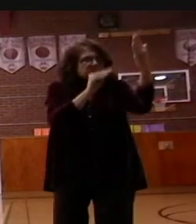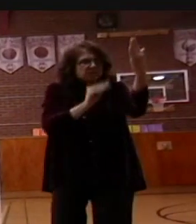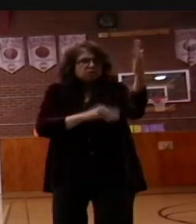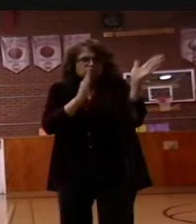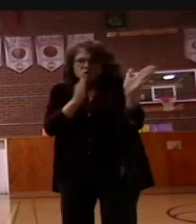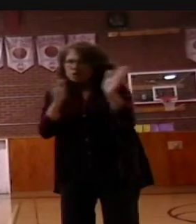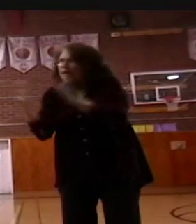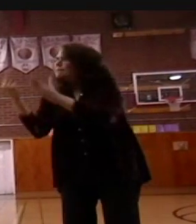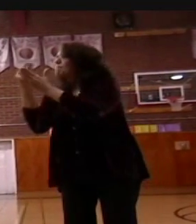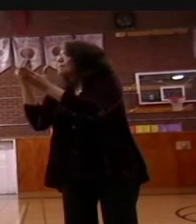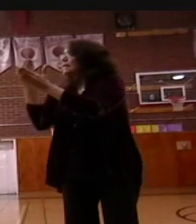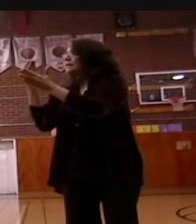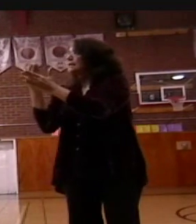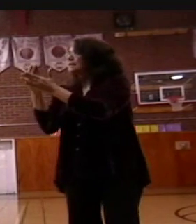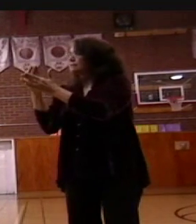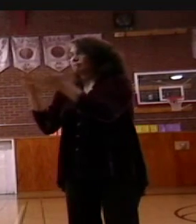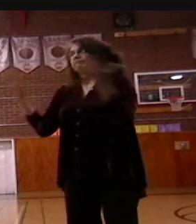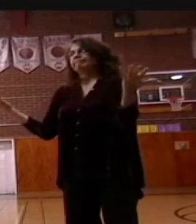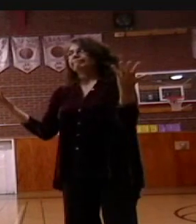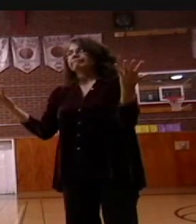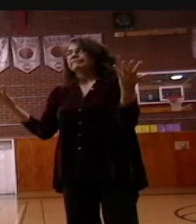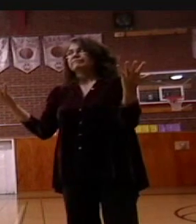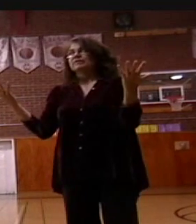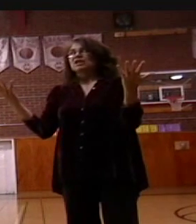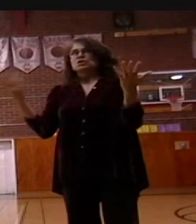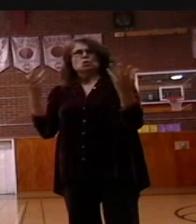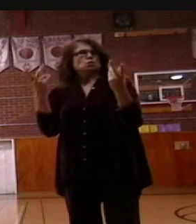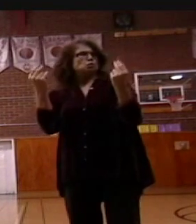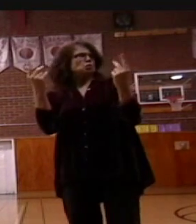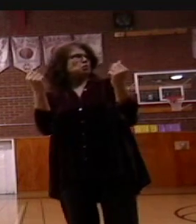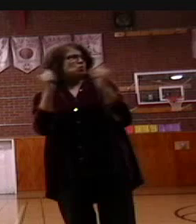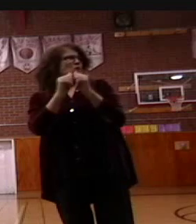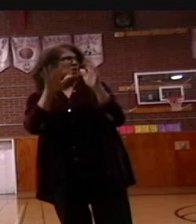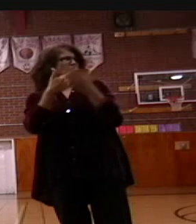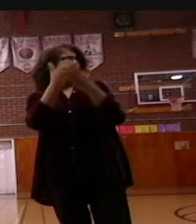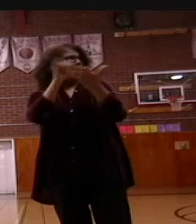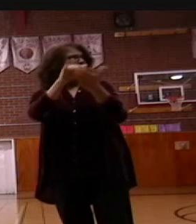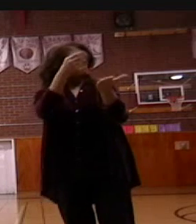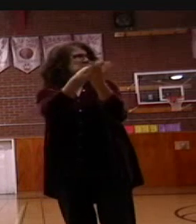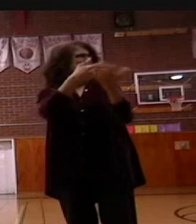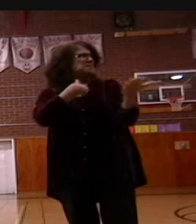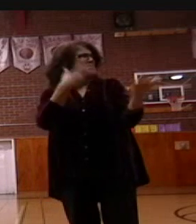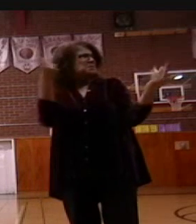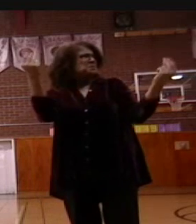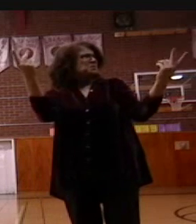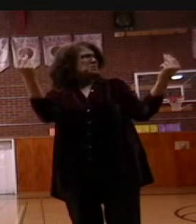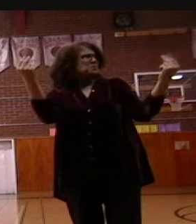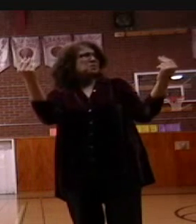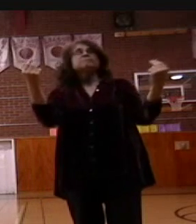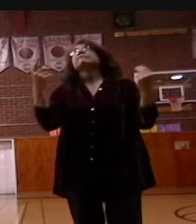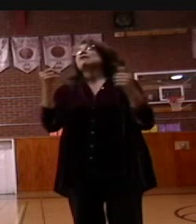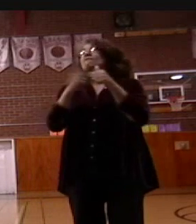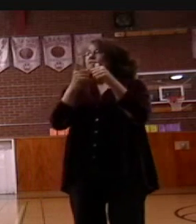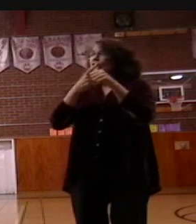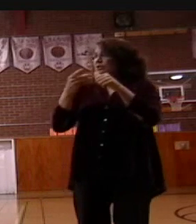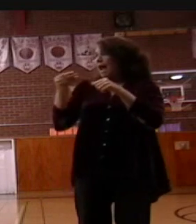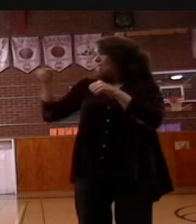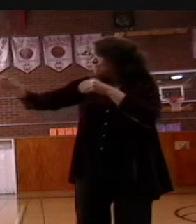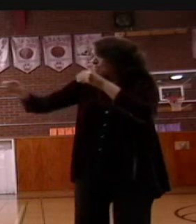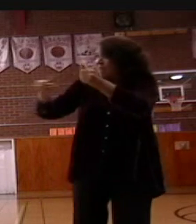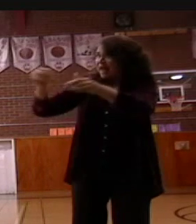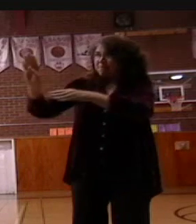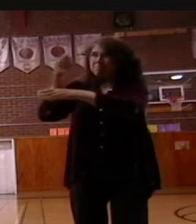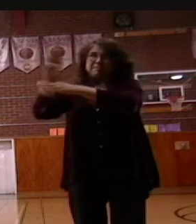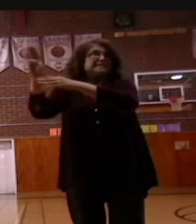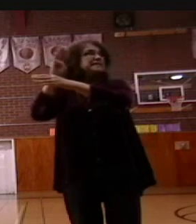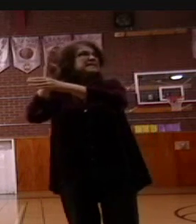Since we're talking about accounting and money, you're probably wondering what I'd do with it. I use whatever is necessary for business expenses. I donate a